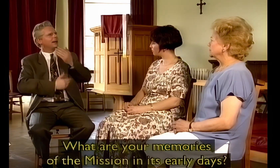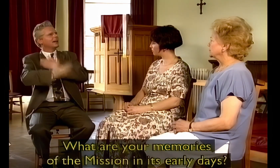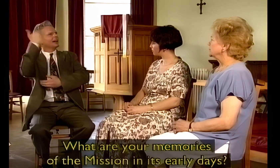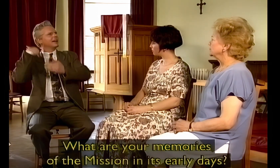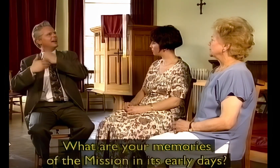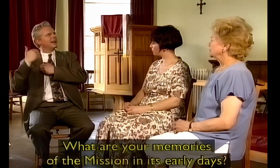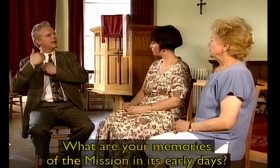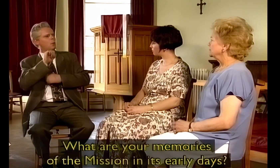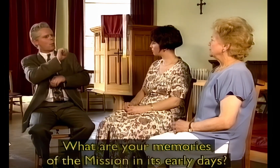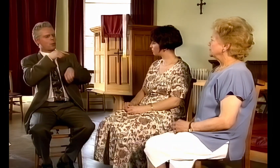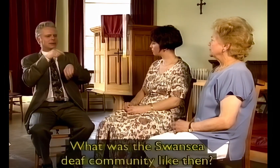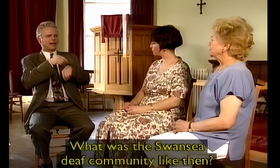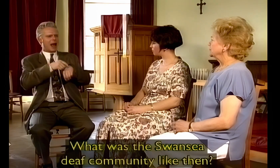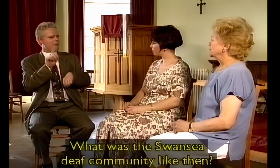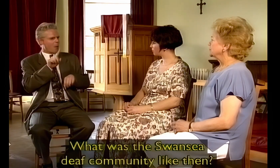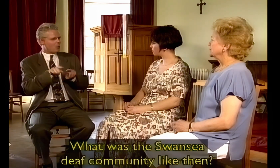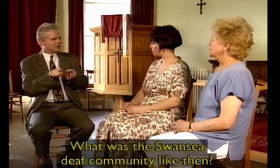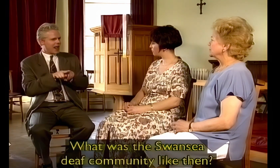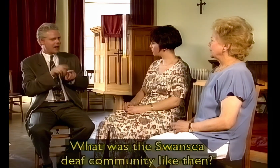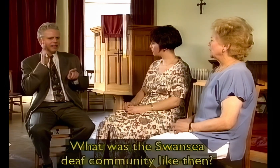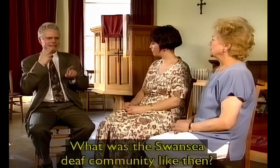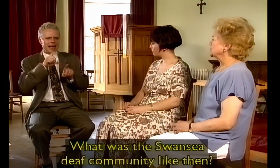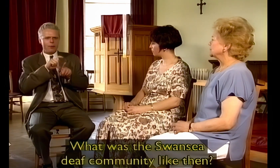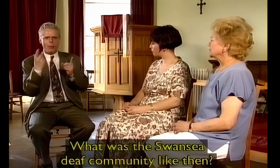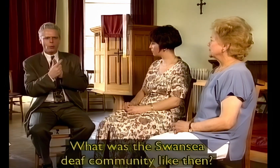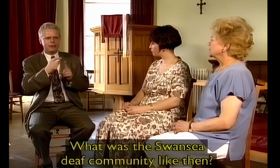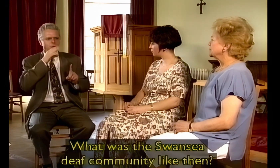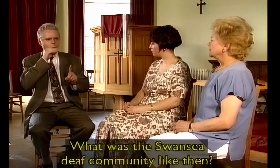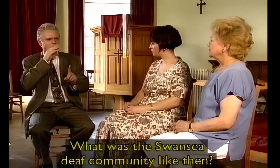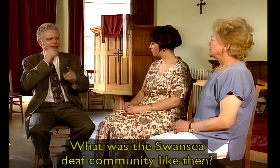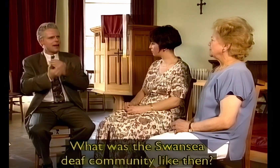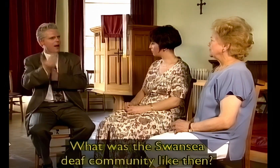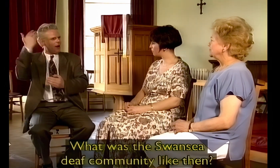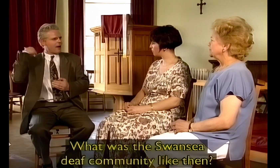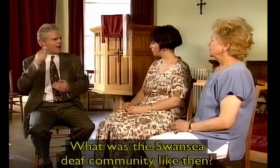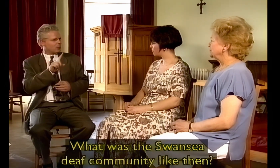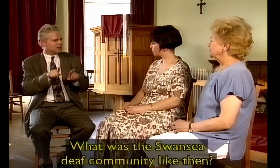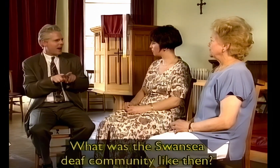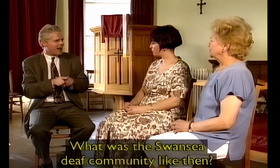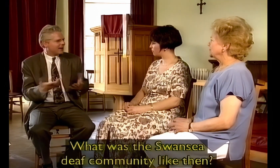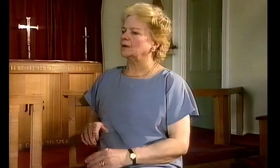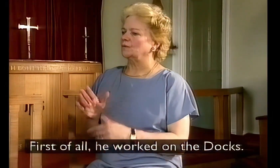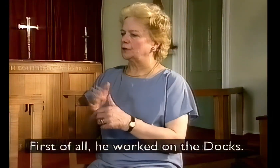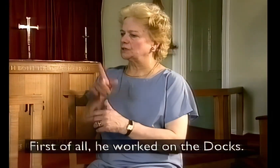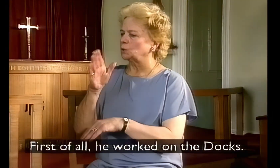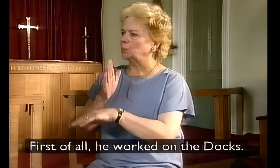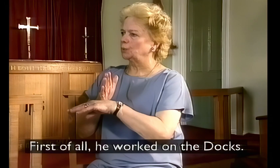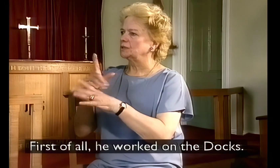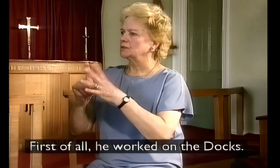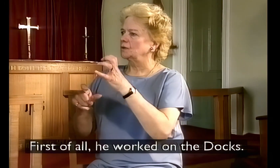What are your memories of the mission in its early days? What was it like? What was the Swansea deaf community like then? Well, first of all,